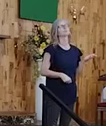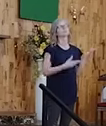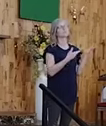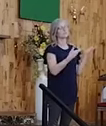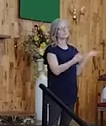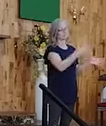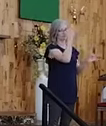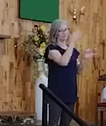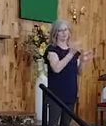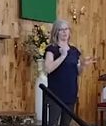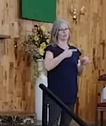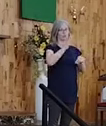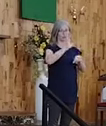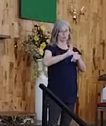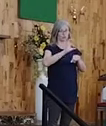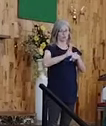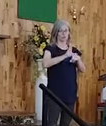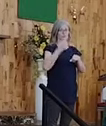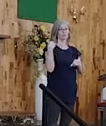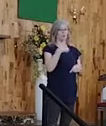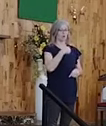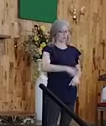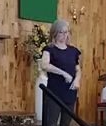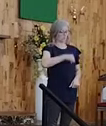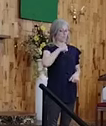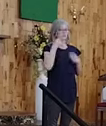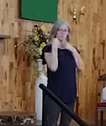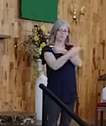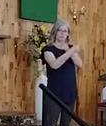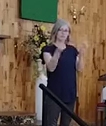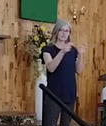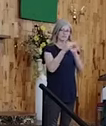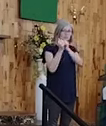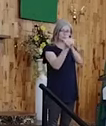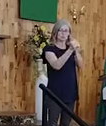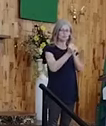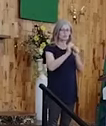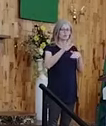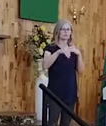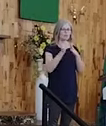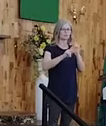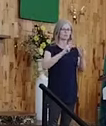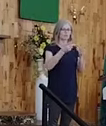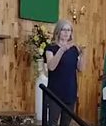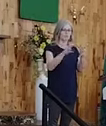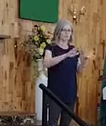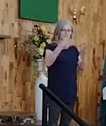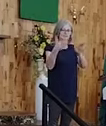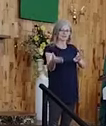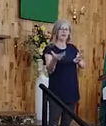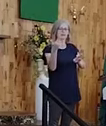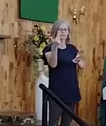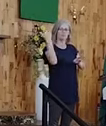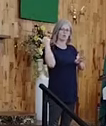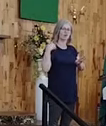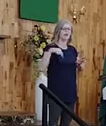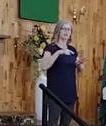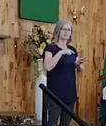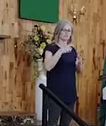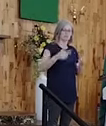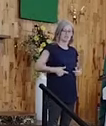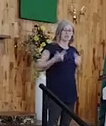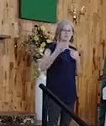is the faith of our church. We are proud to profess it in union with all those who have gone before us and who live among